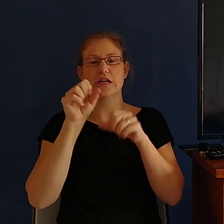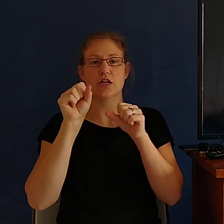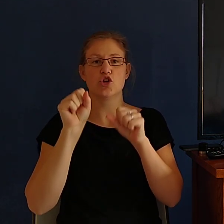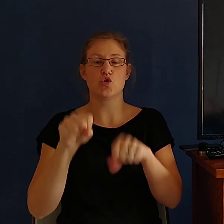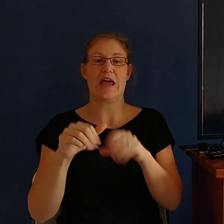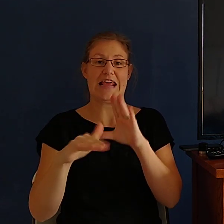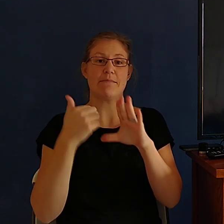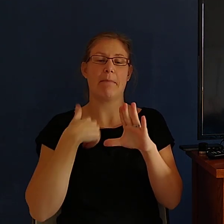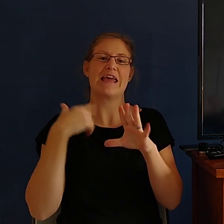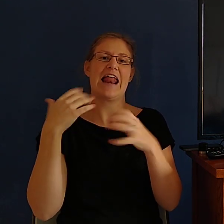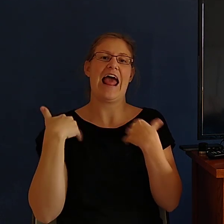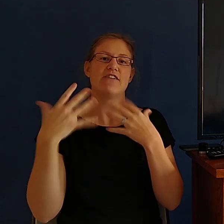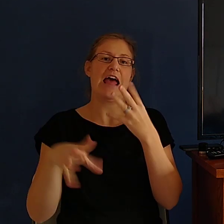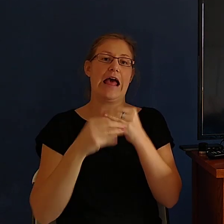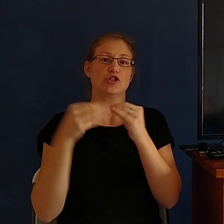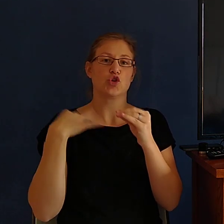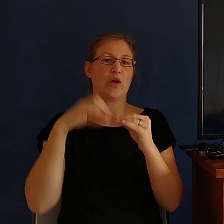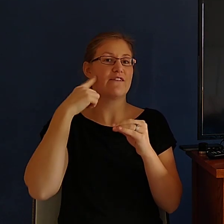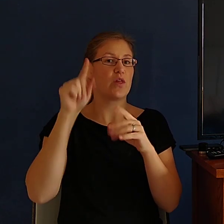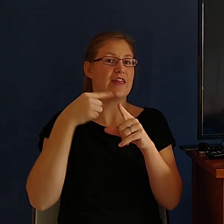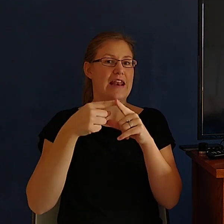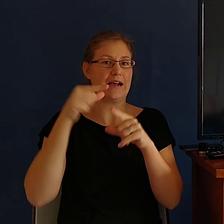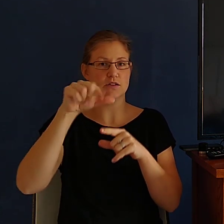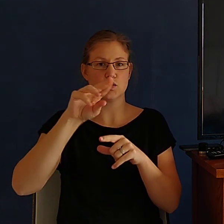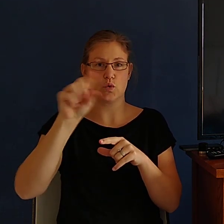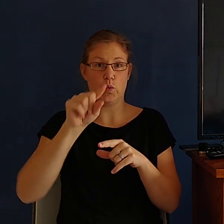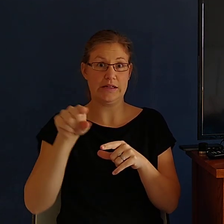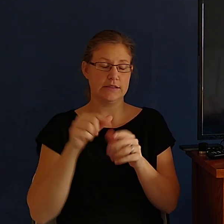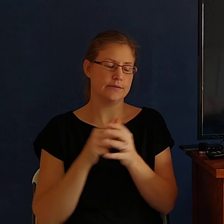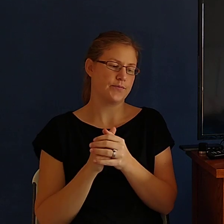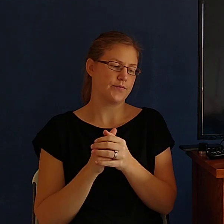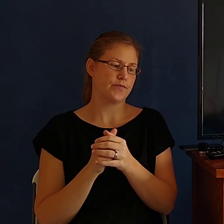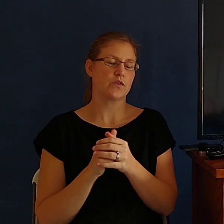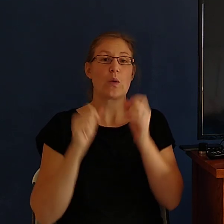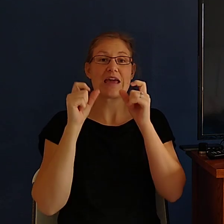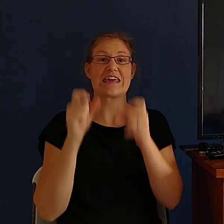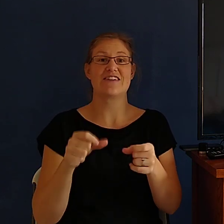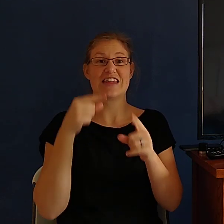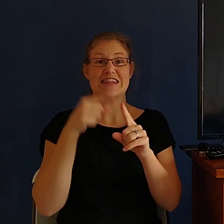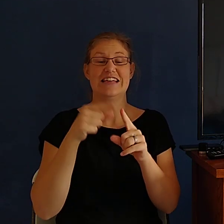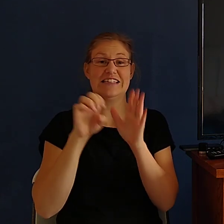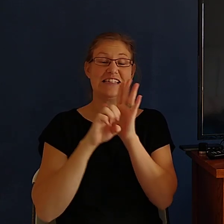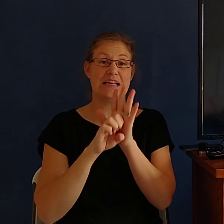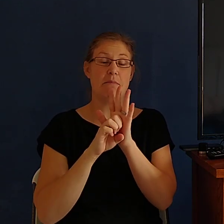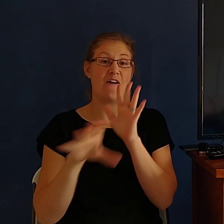for the next quiz. So given this example, find the spanning tree of this graph